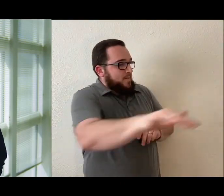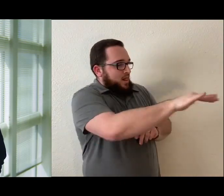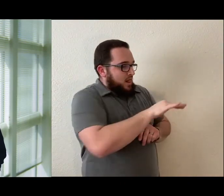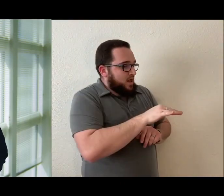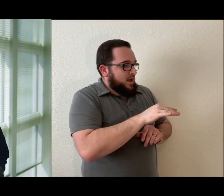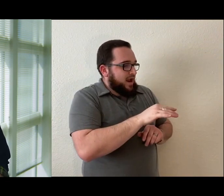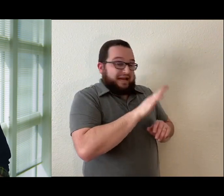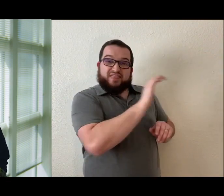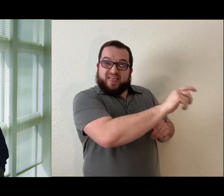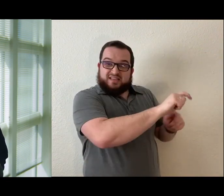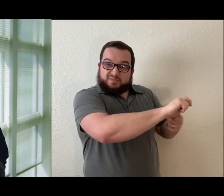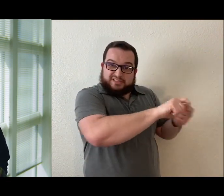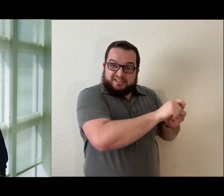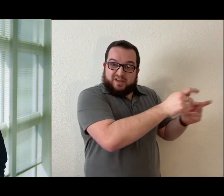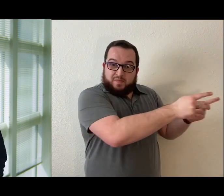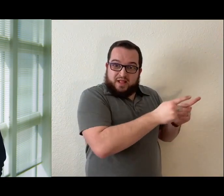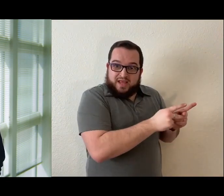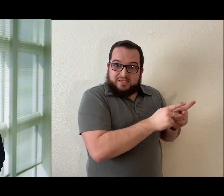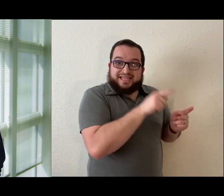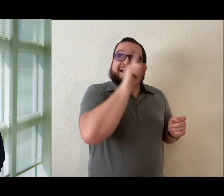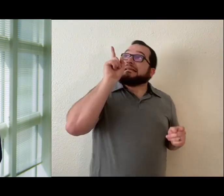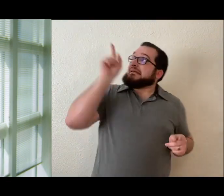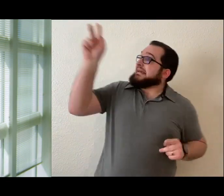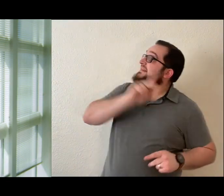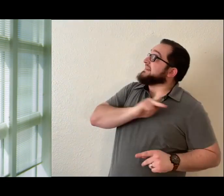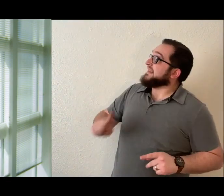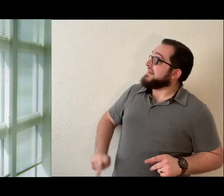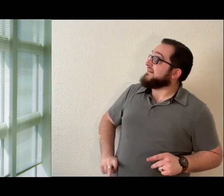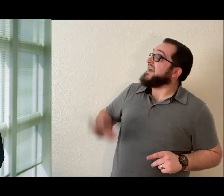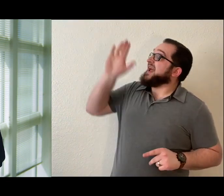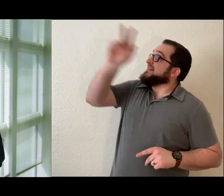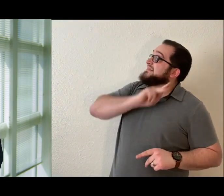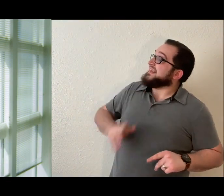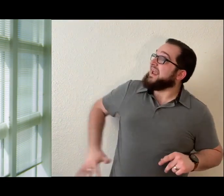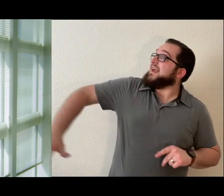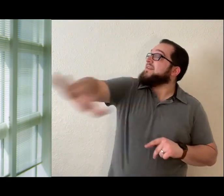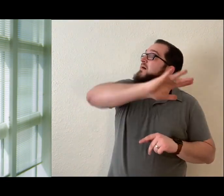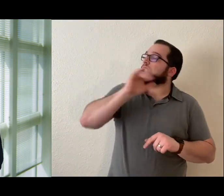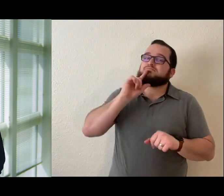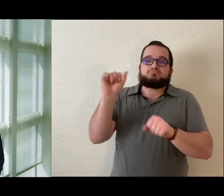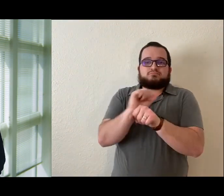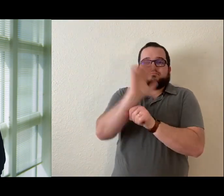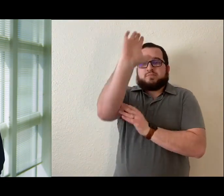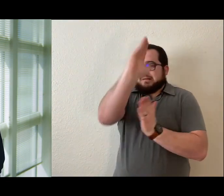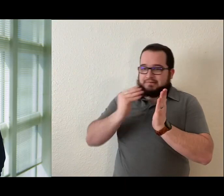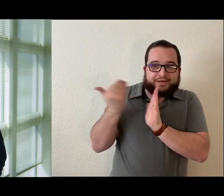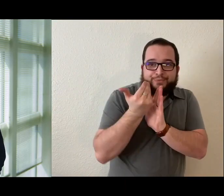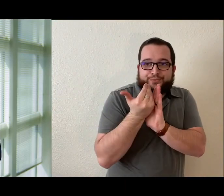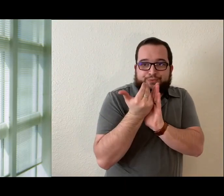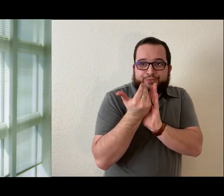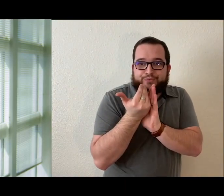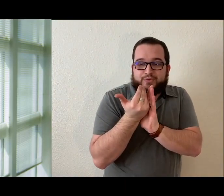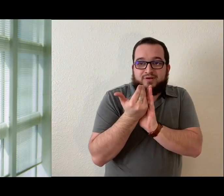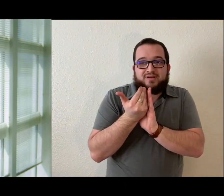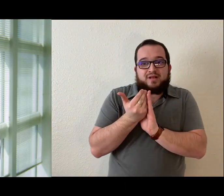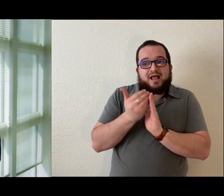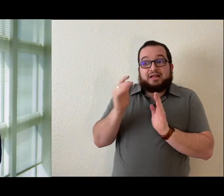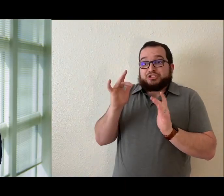see a believer in every place, in every space, testifying to the fact that Jesus is King and His kingdom is